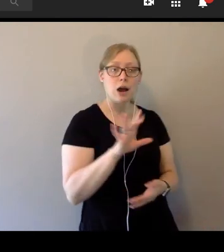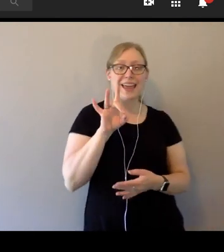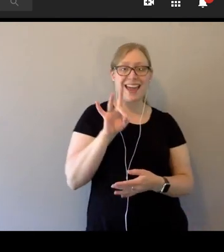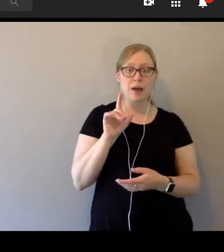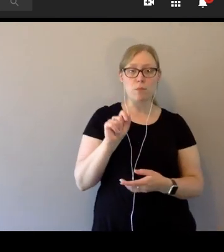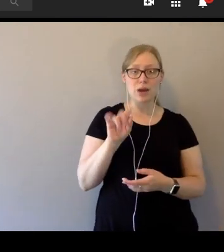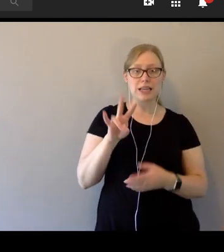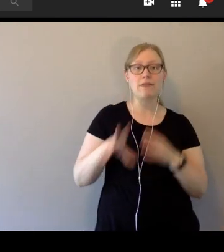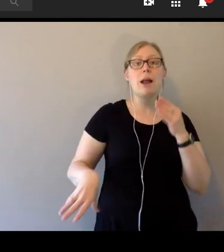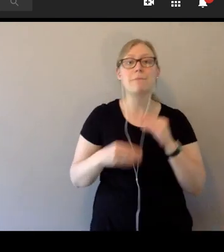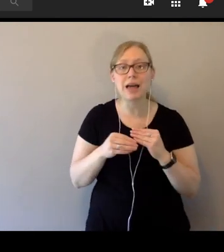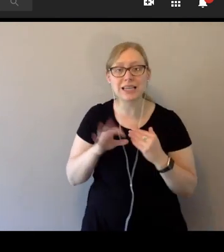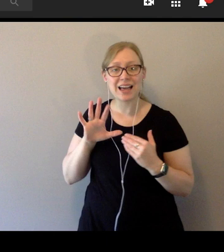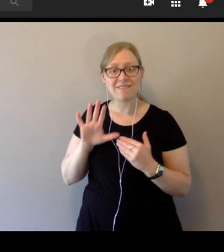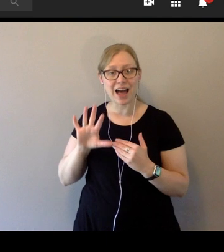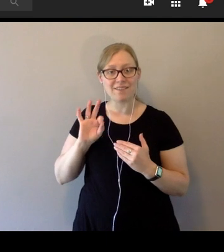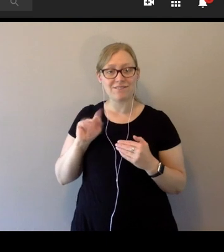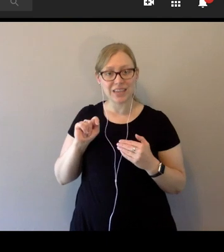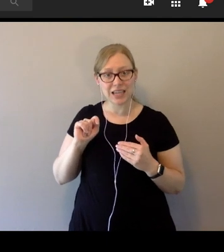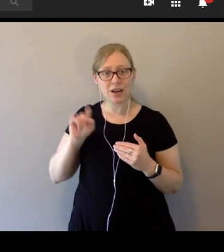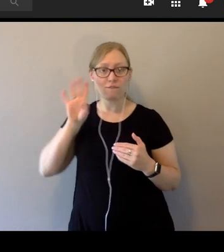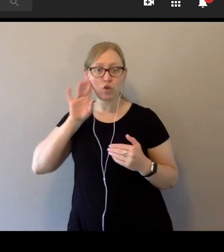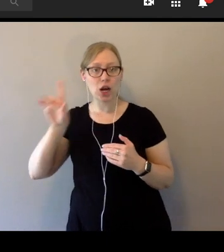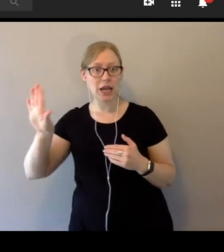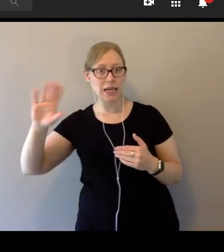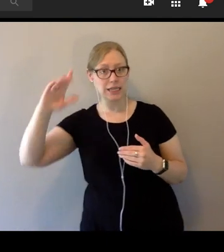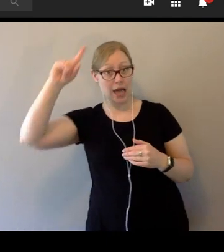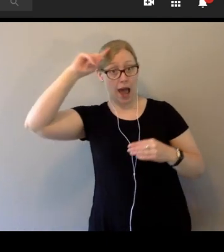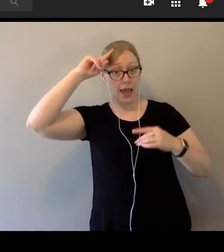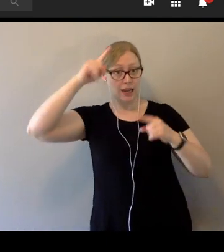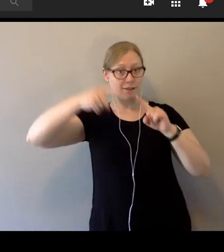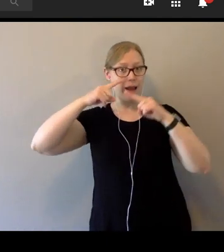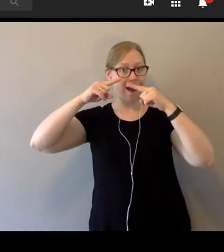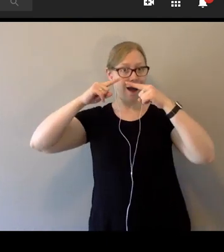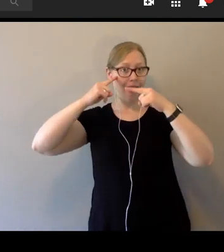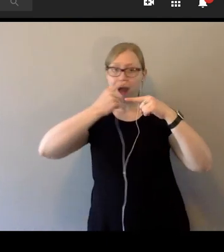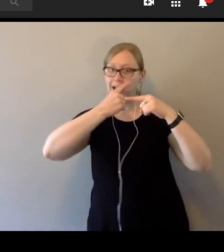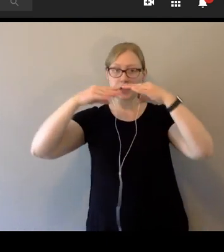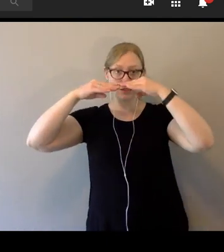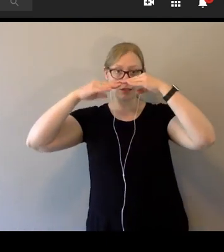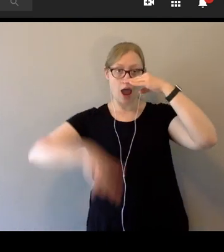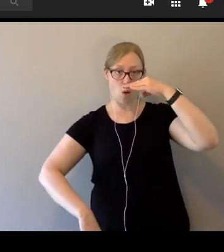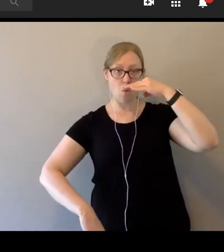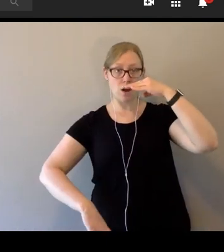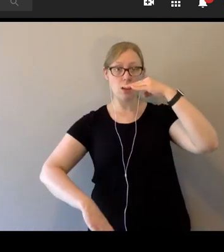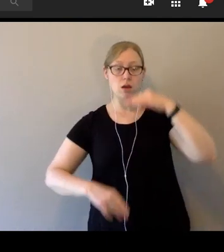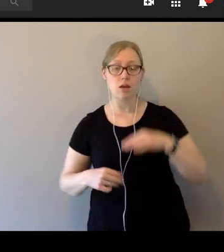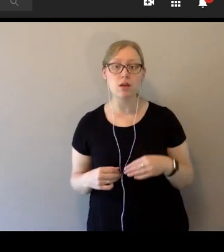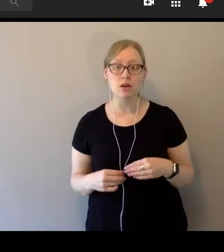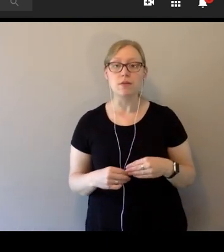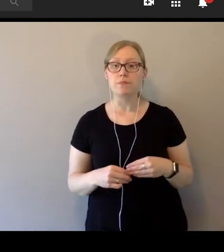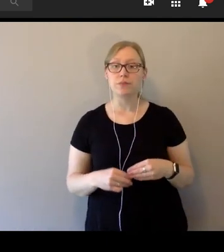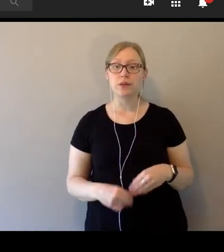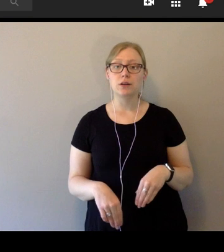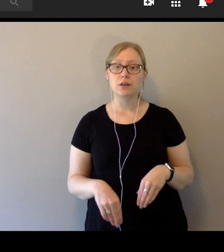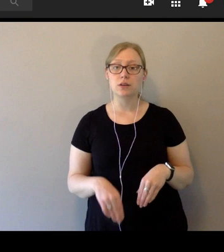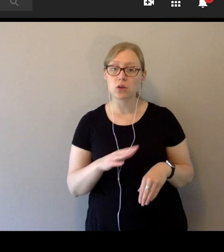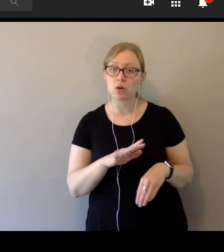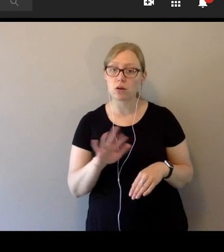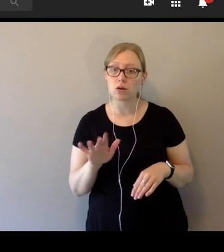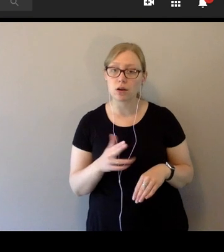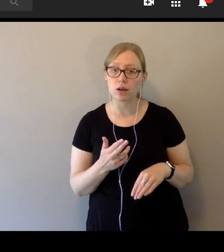5 feet that accounts for the height of Gustav. So that's 7, and 8 and 5 is 13. So